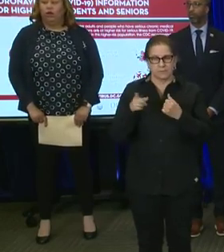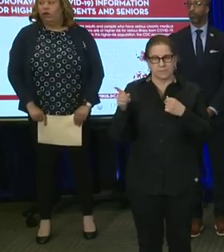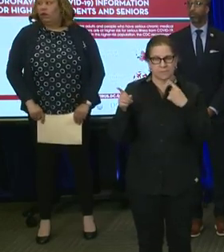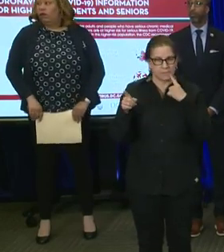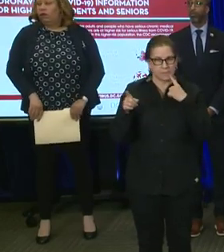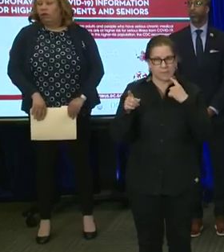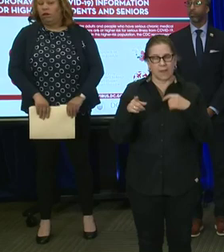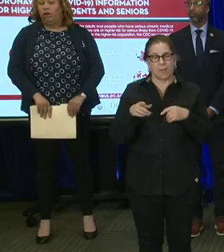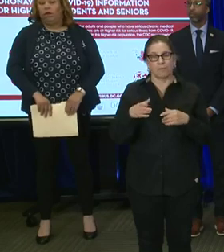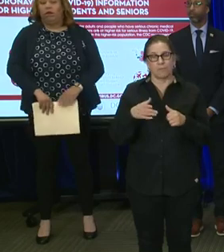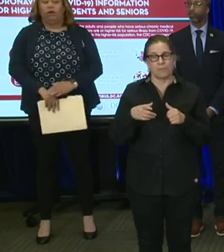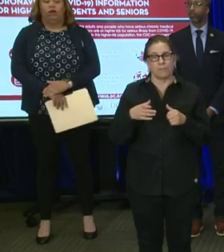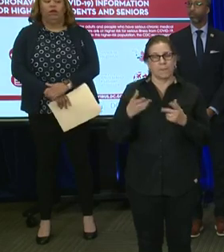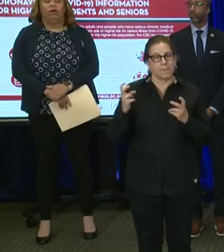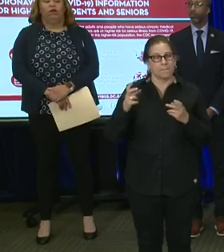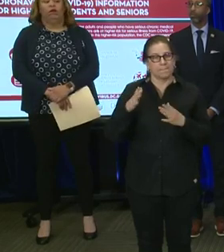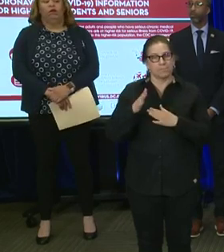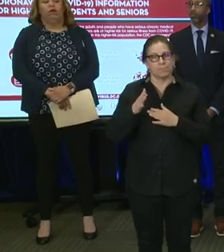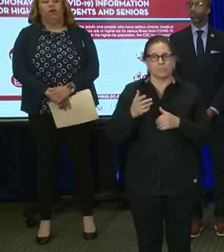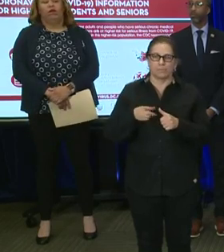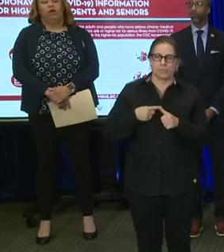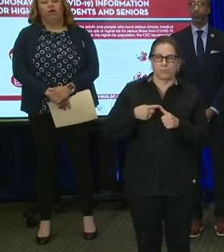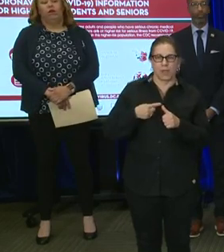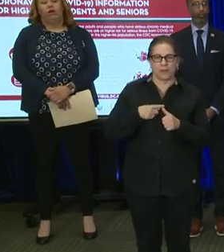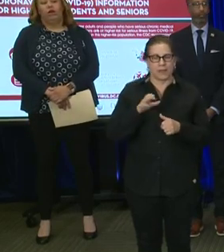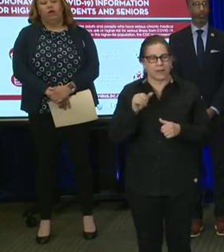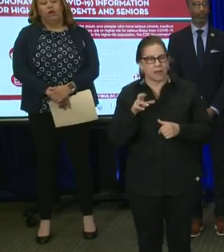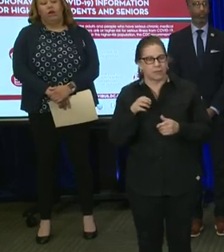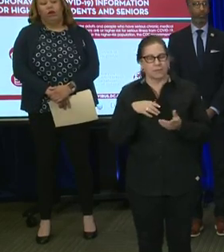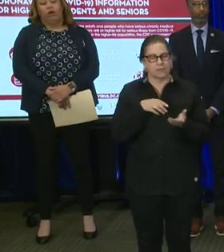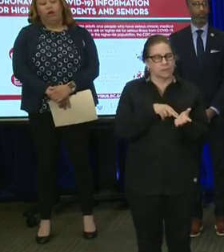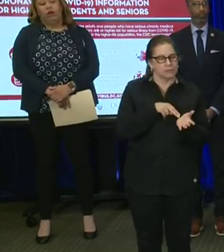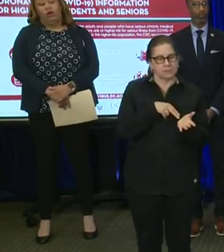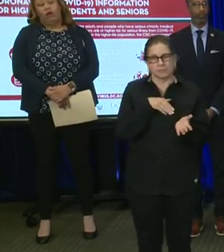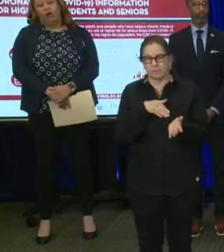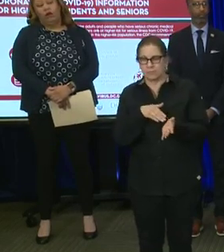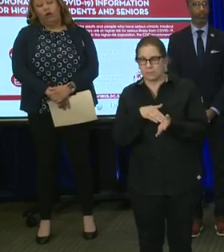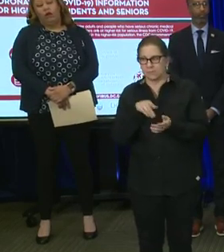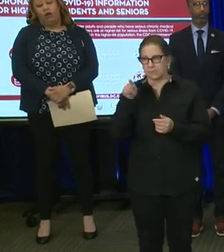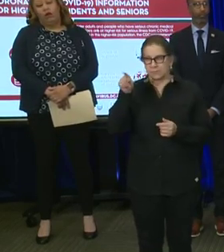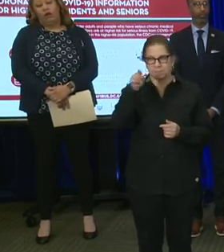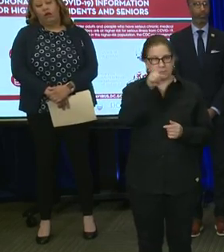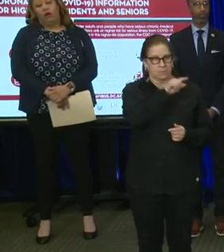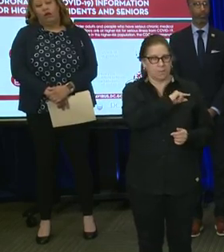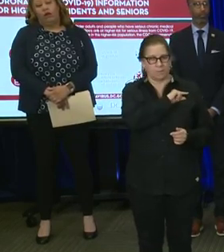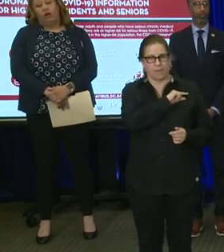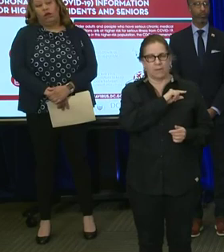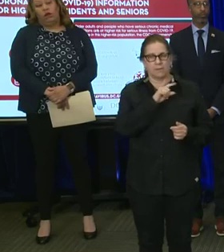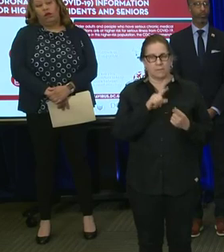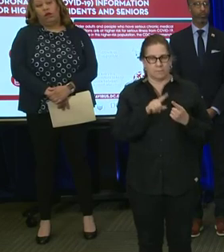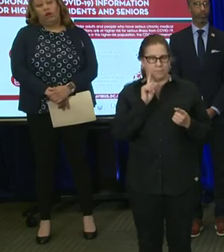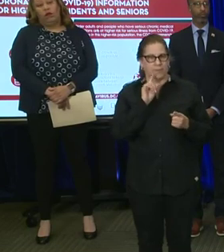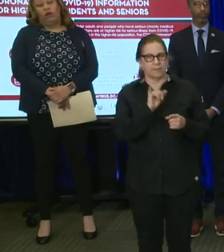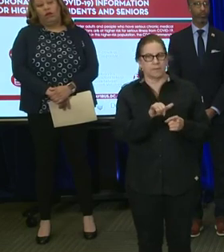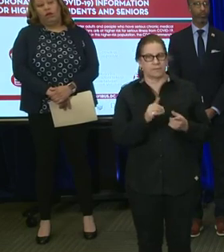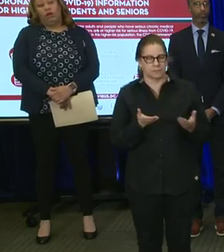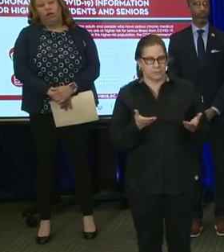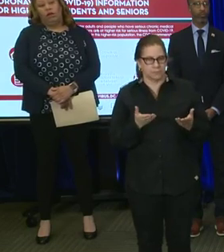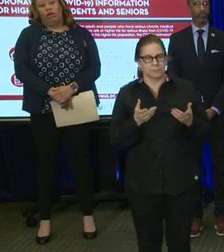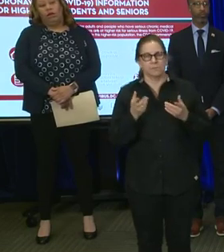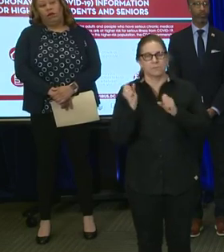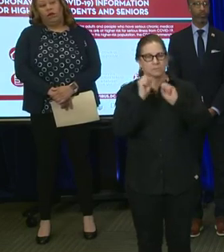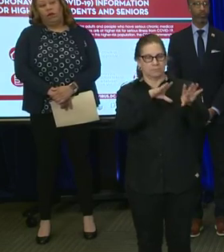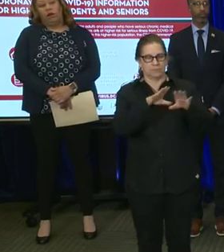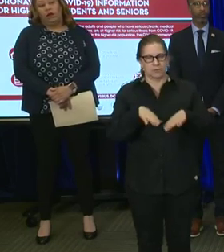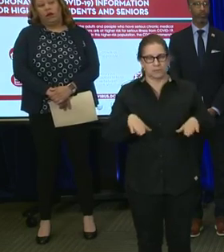priority personnel who we think should qualify for these slots. We are currently looking